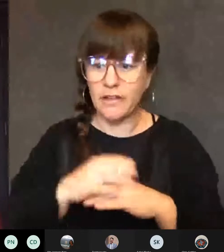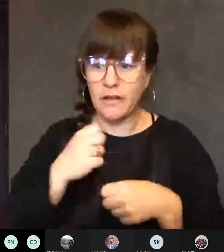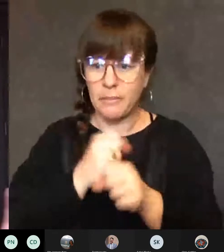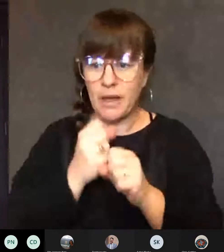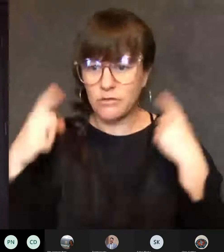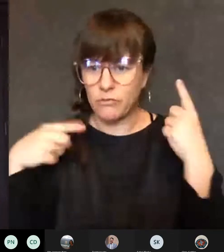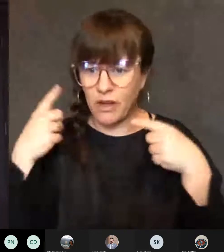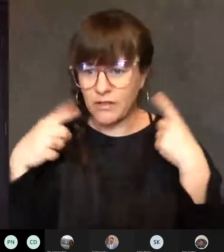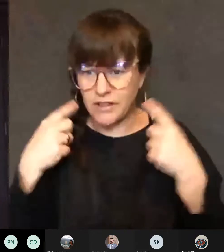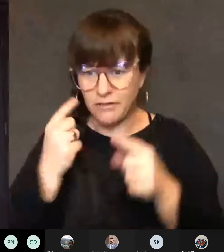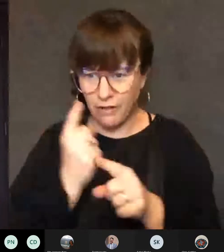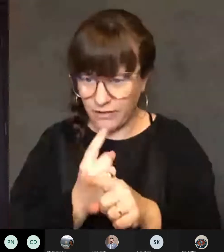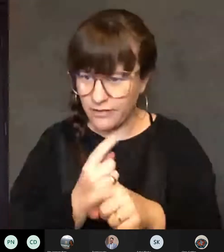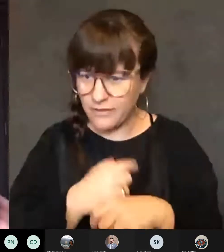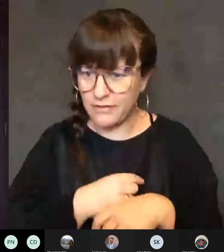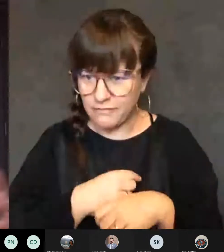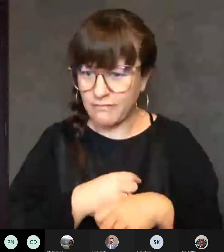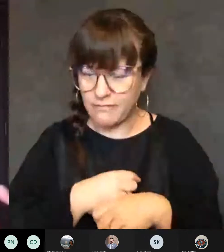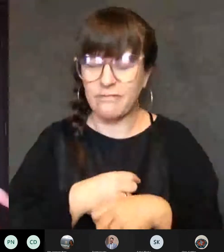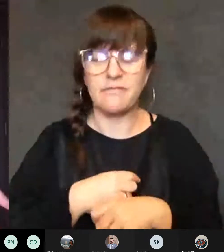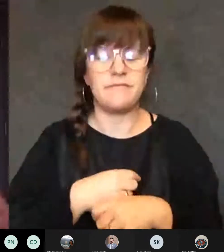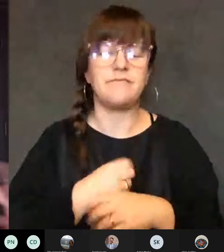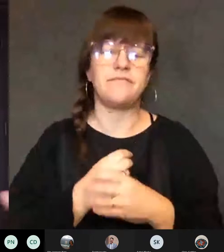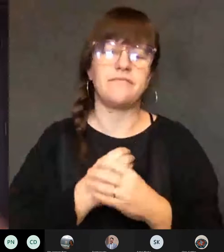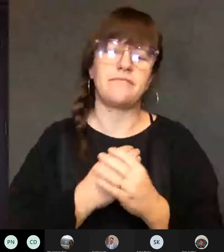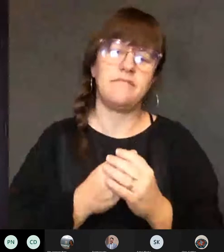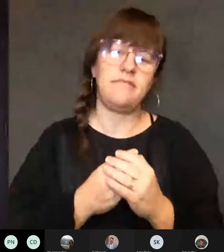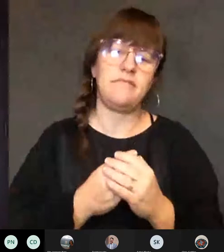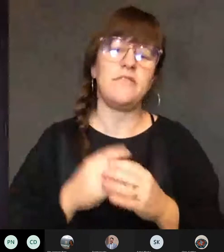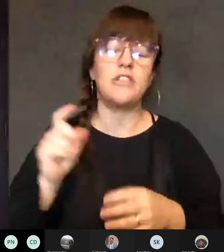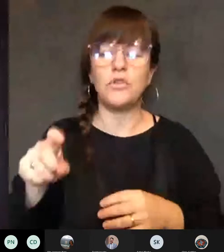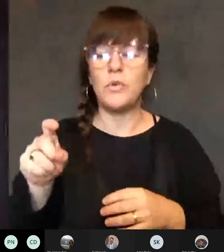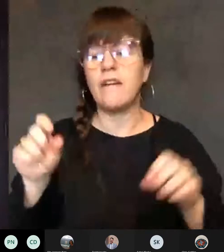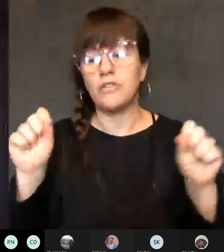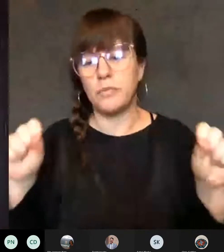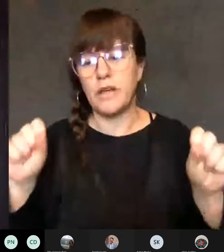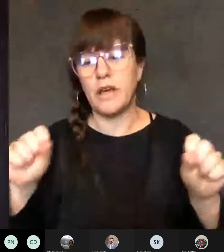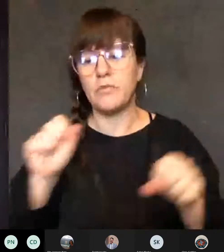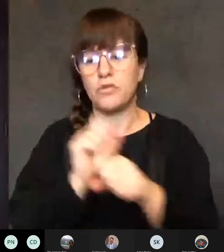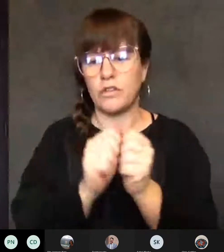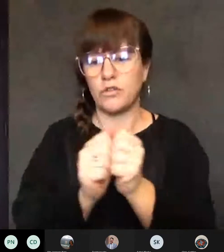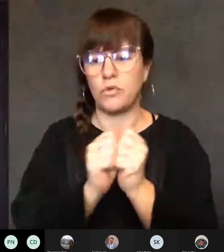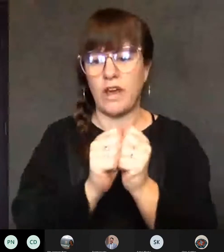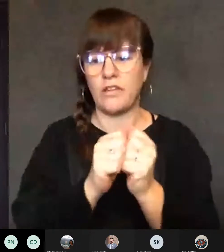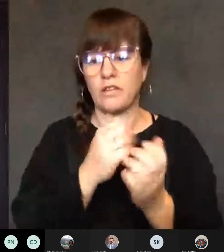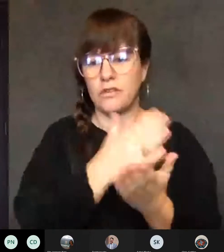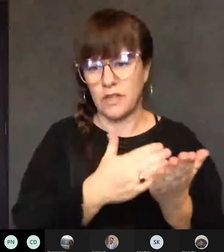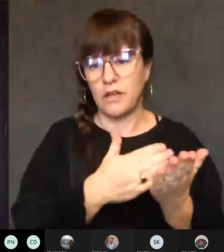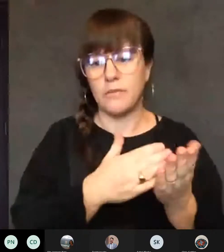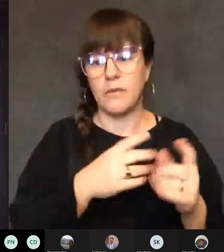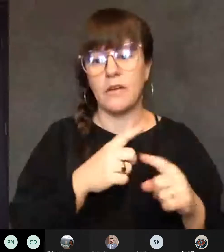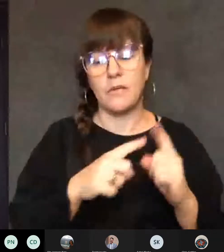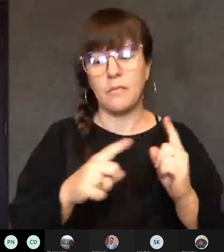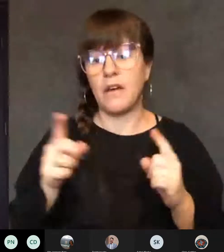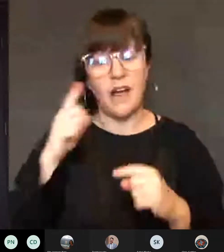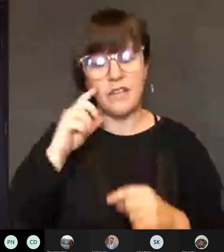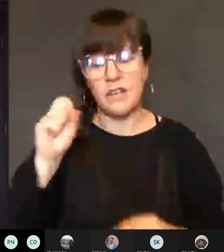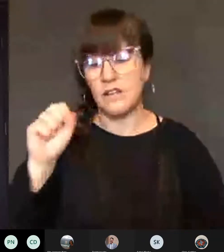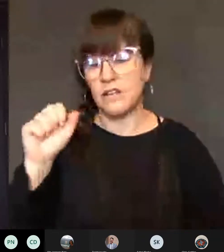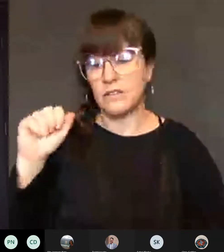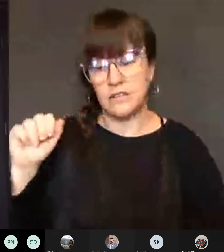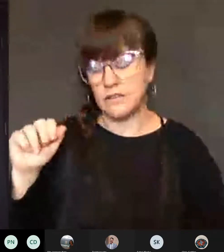And so some of those things where we have to we have to be able to kind of work together some, but I think Sahej is right that